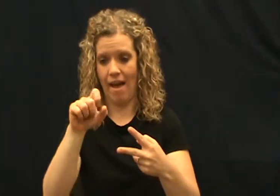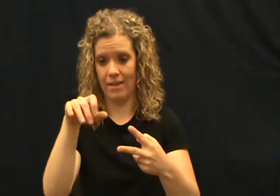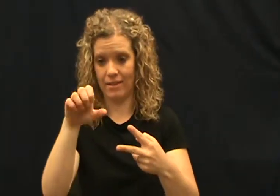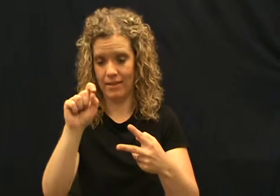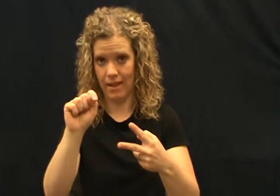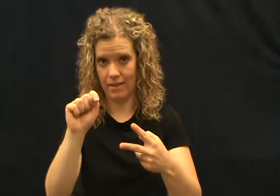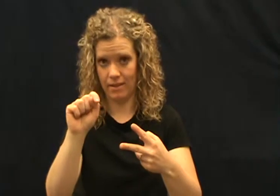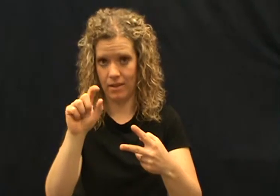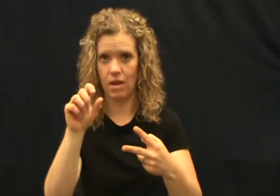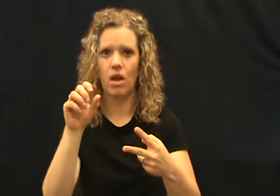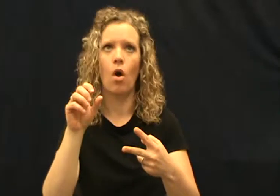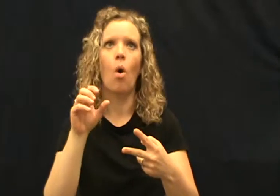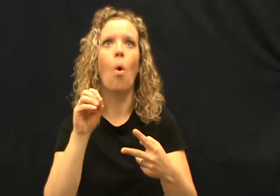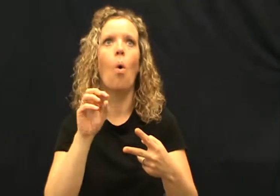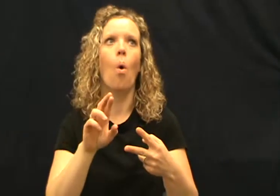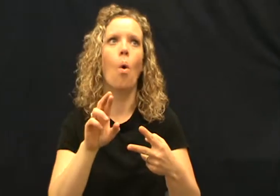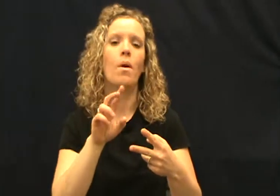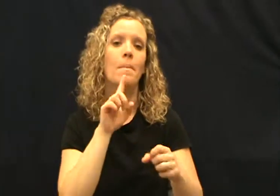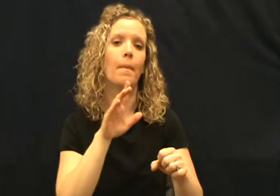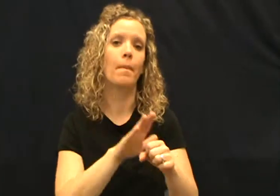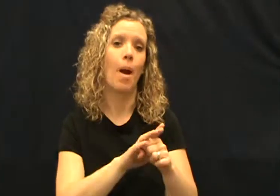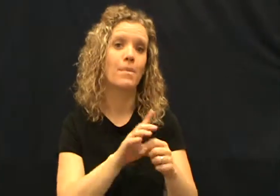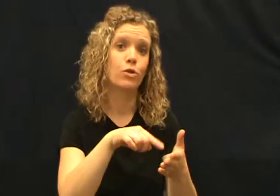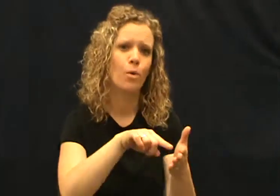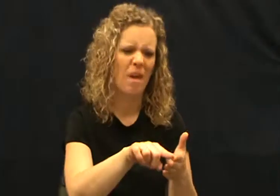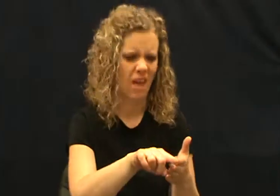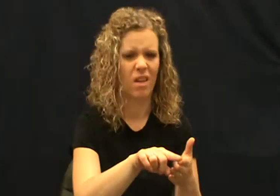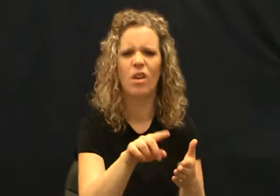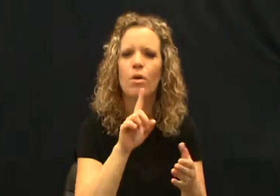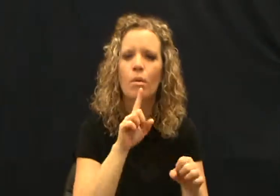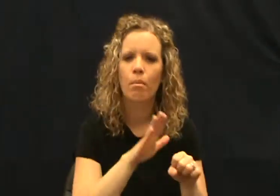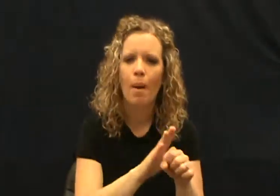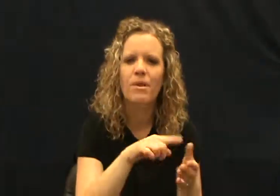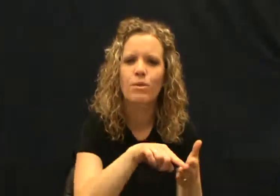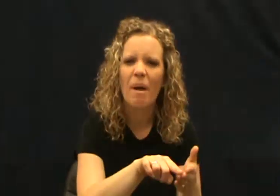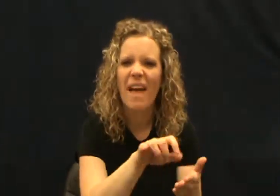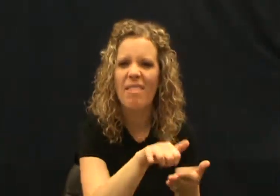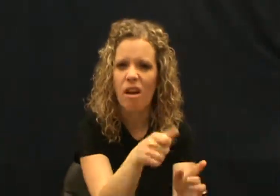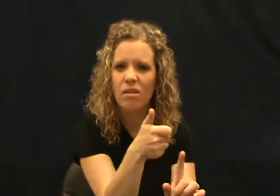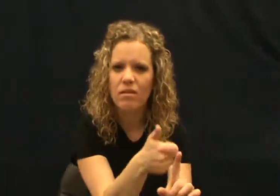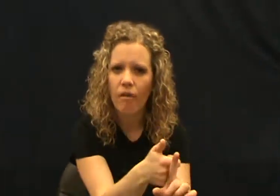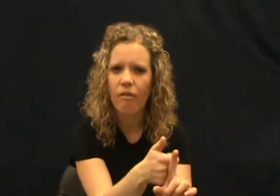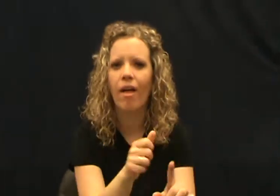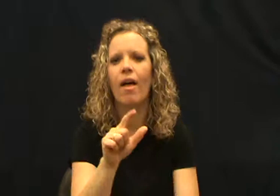either have a promise to pay, which is a liability, or we pay cash, which is a decrease of an asset.